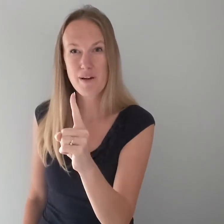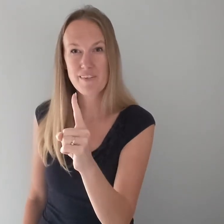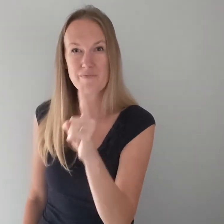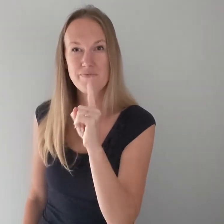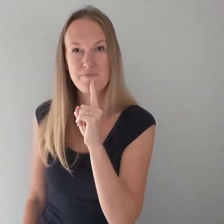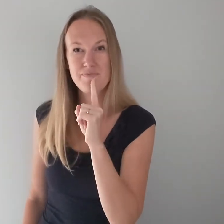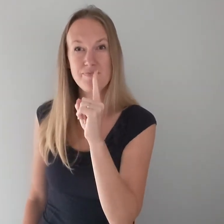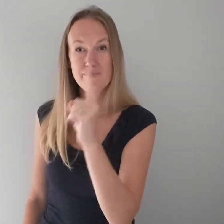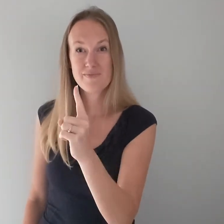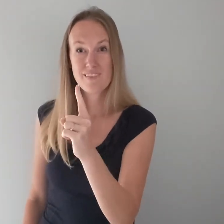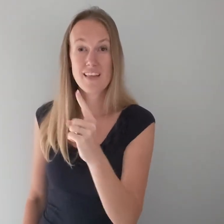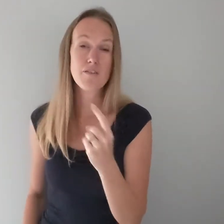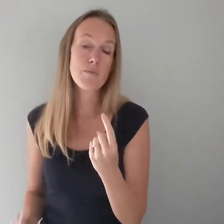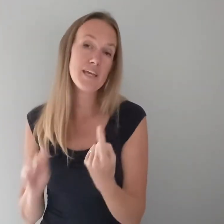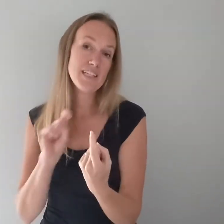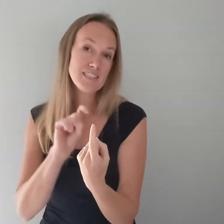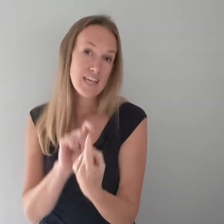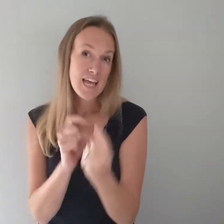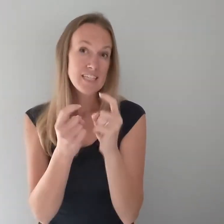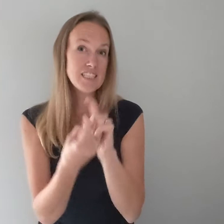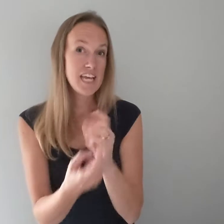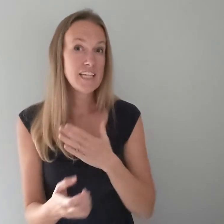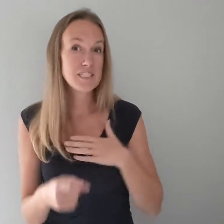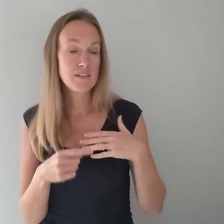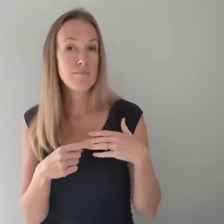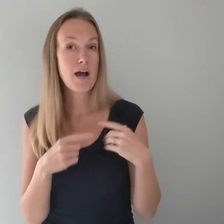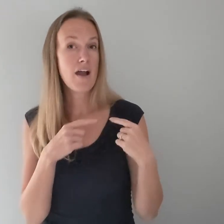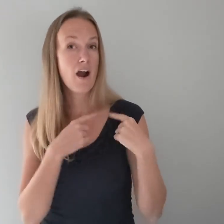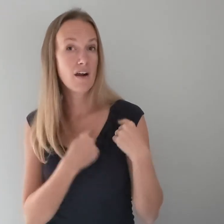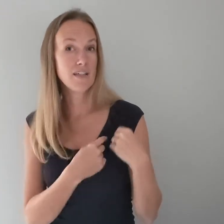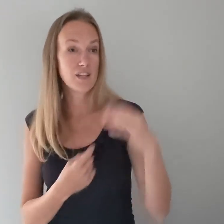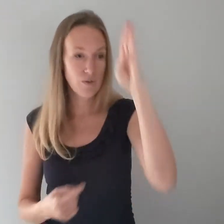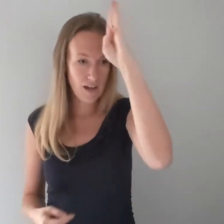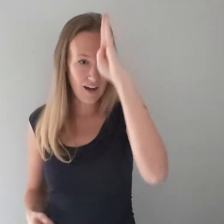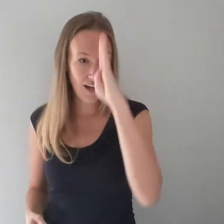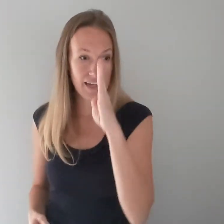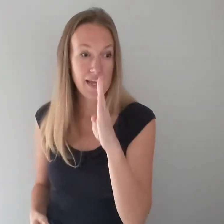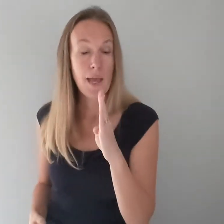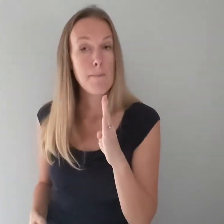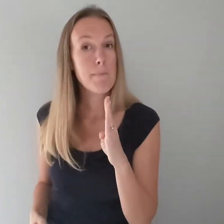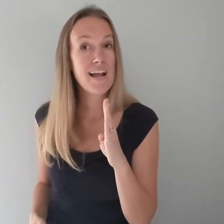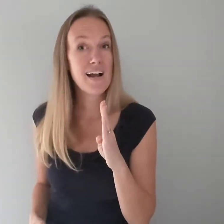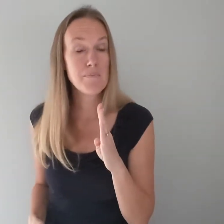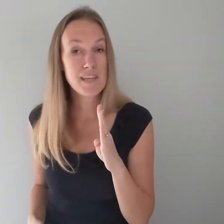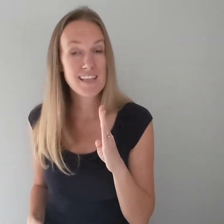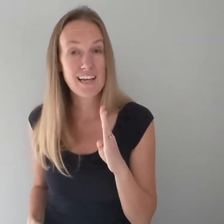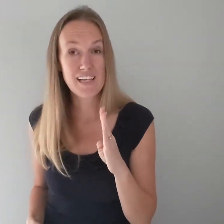mouth. And then it repeats, change my heart, oh God, may I be like